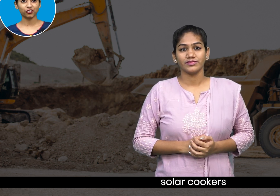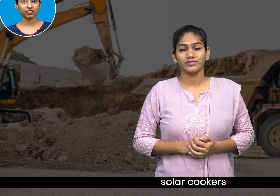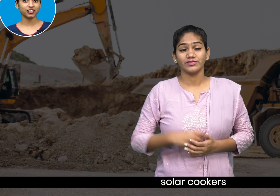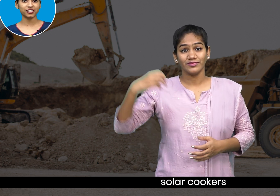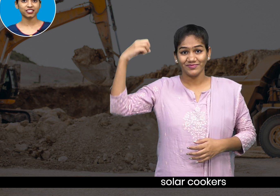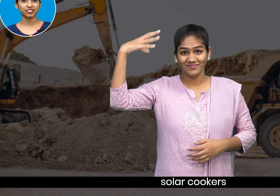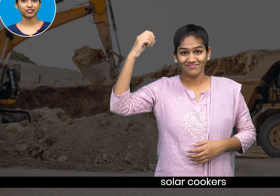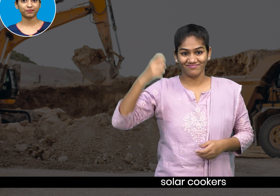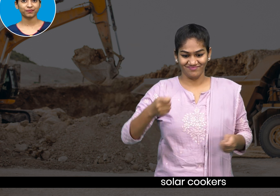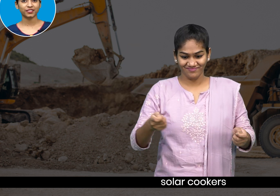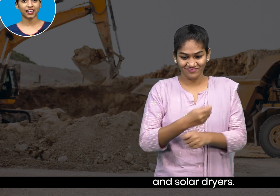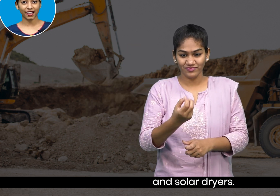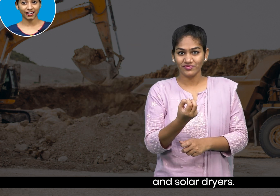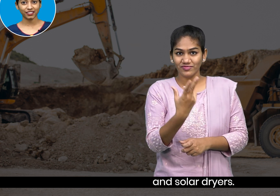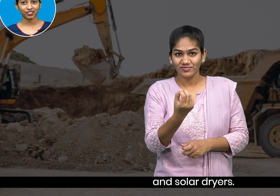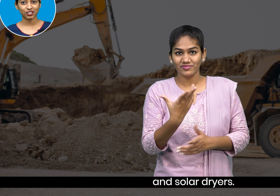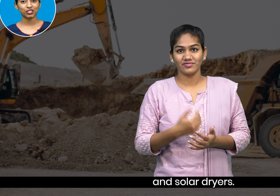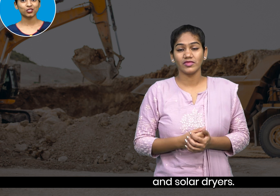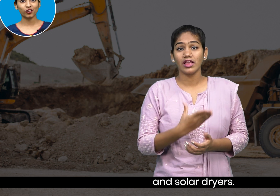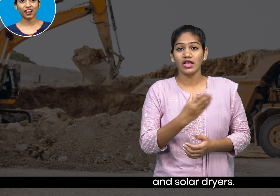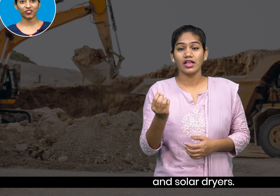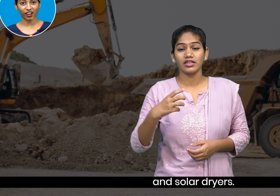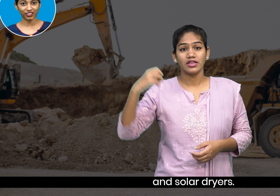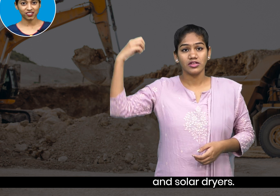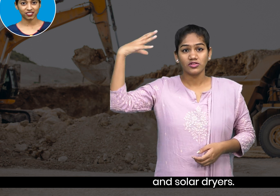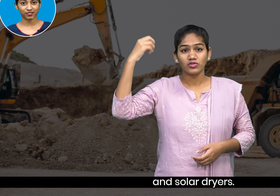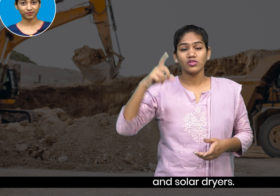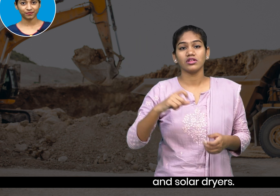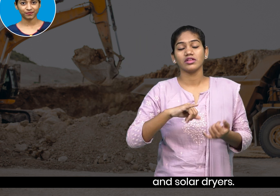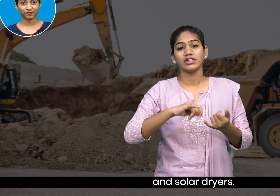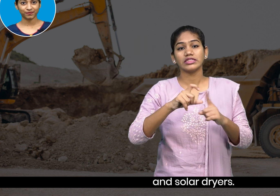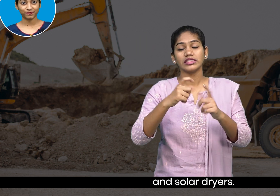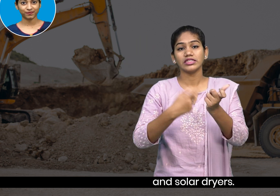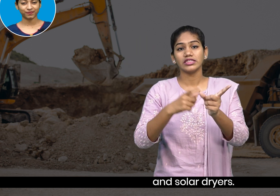solar cookers, and solar dryers.